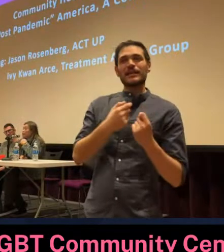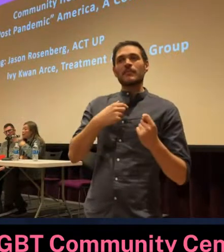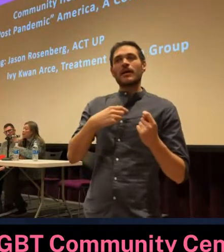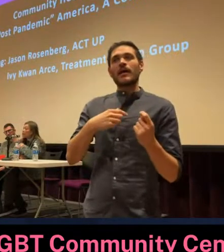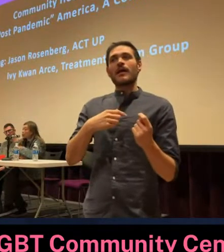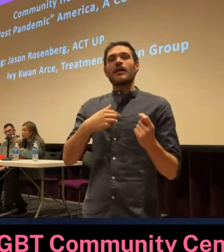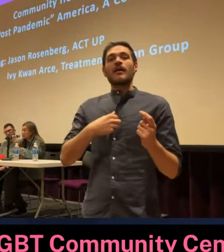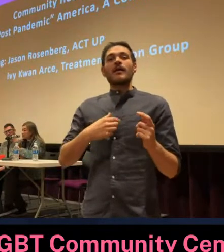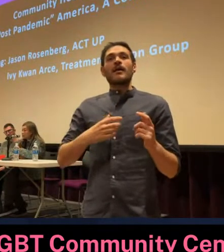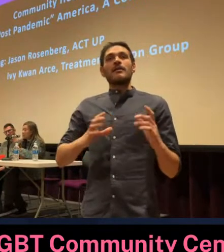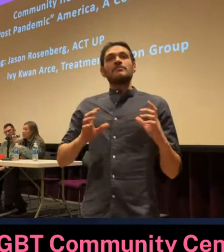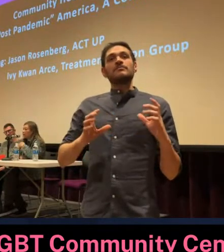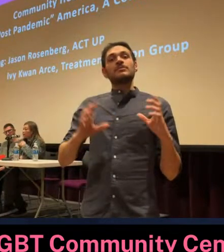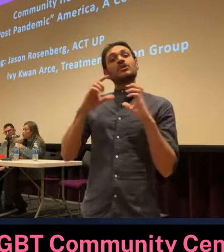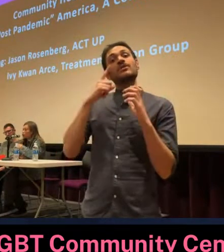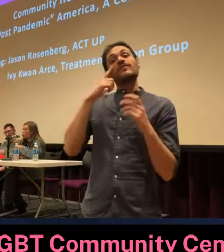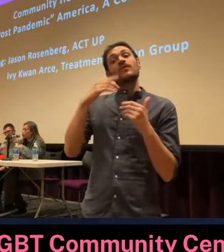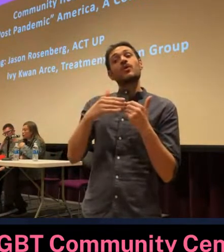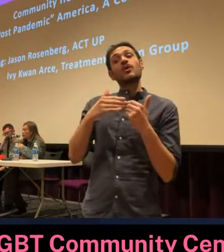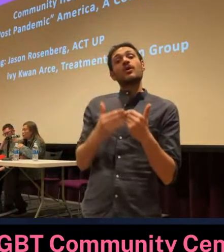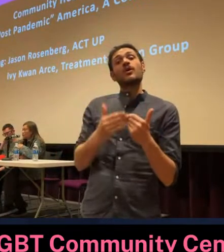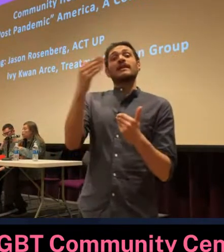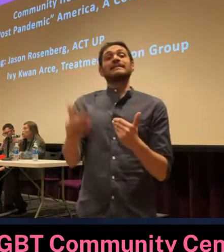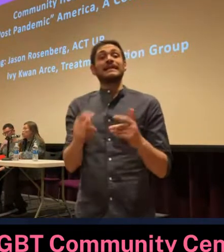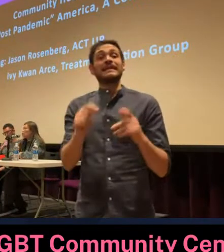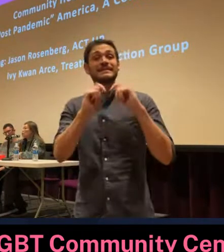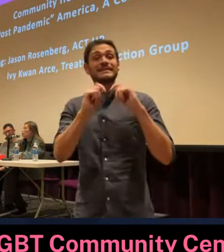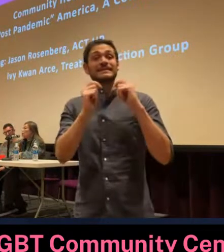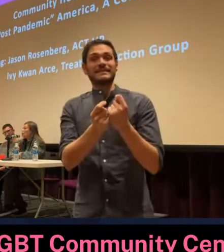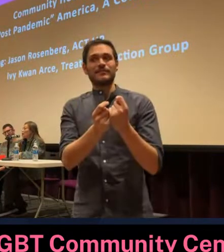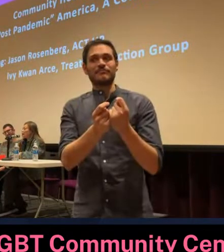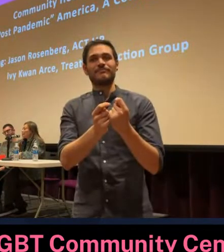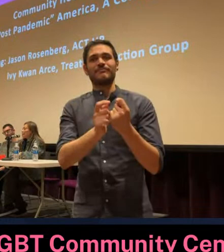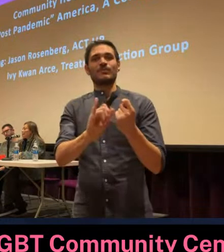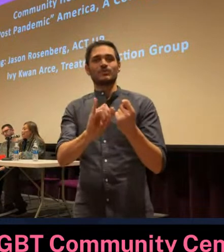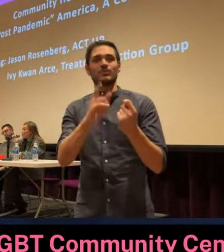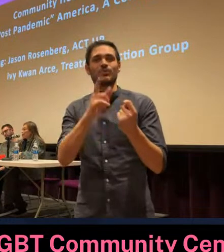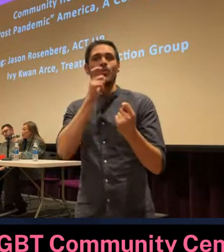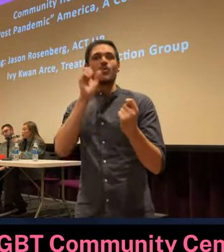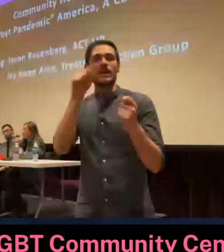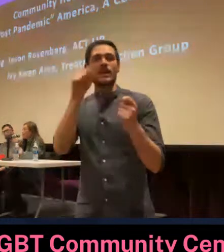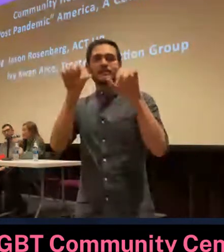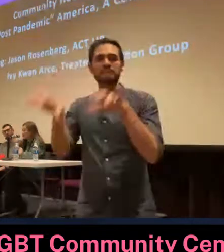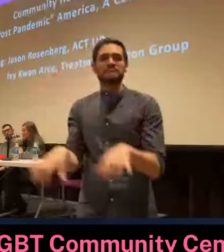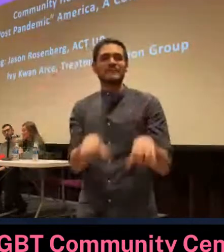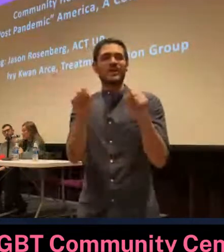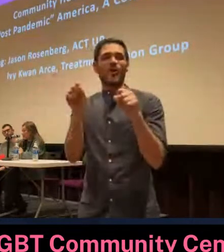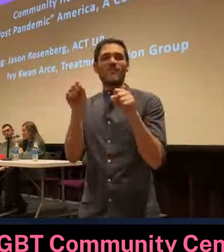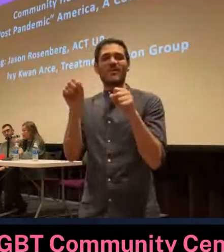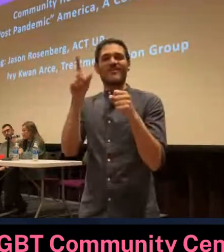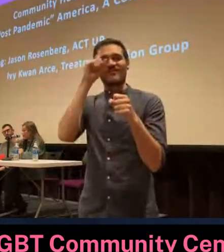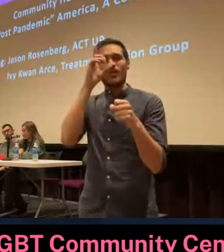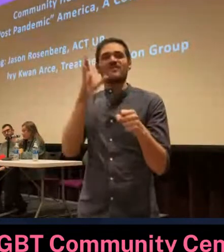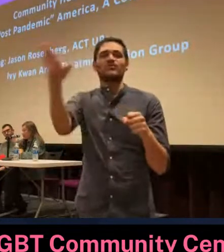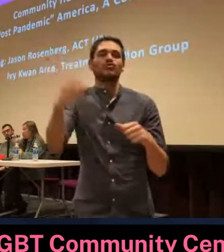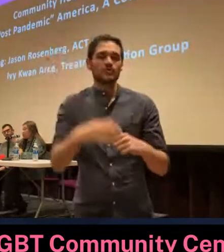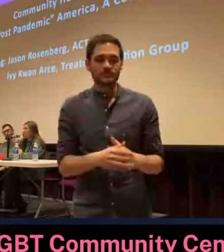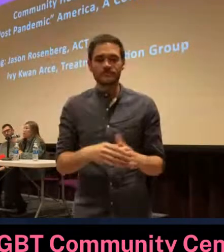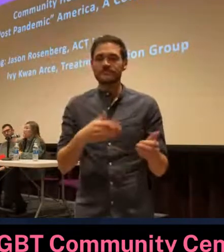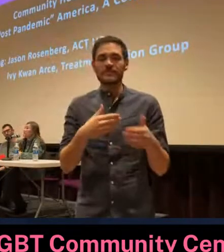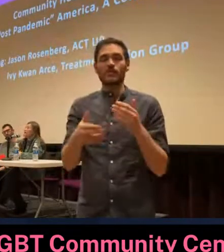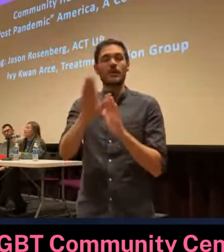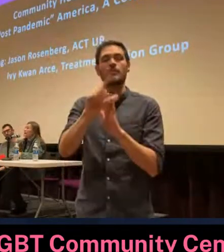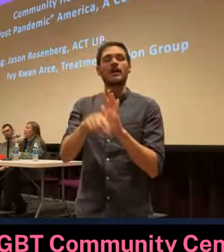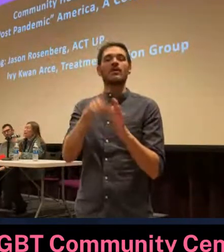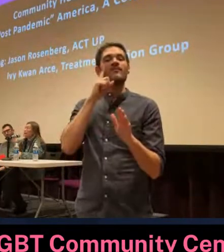for the immediate present and the future to take on this. So a little background about how the health fair